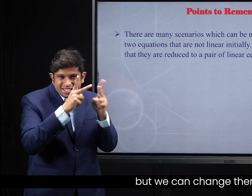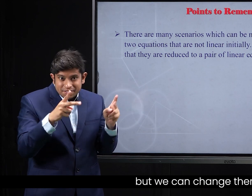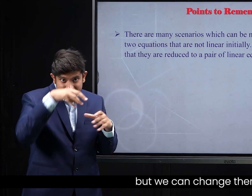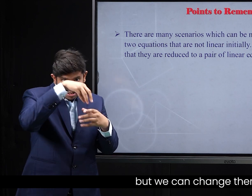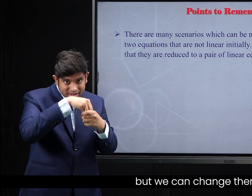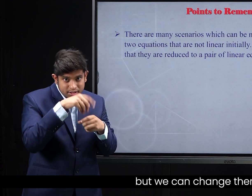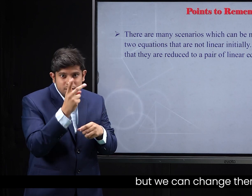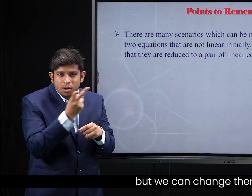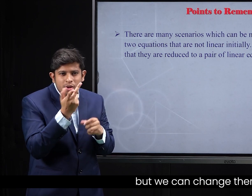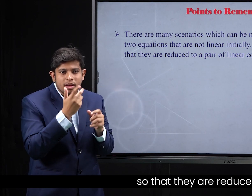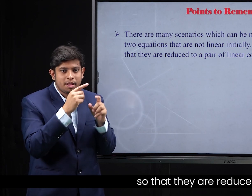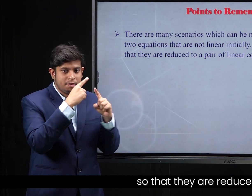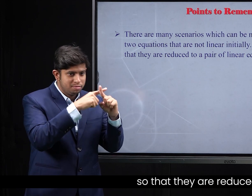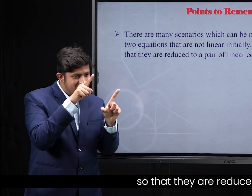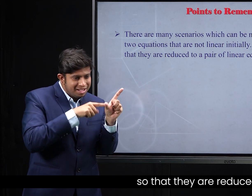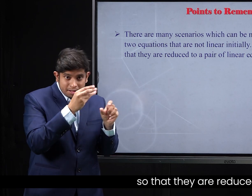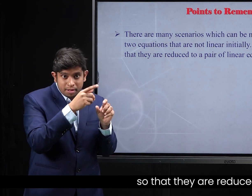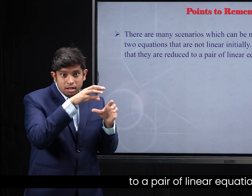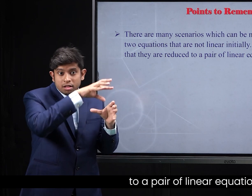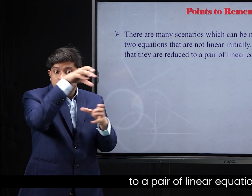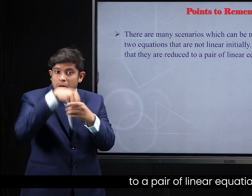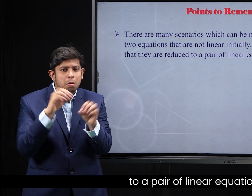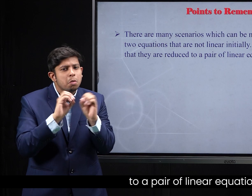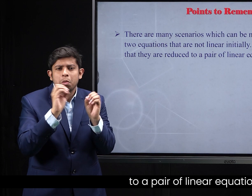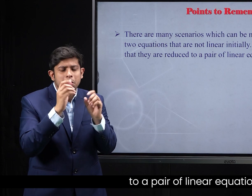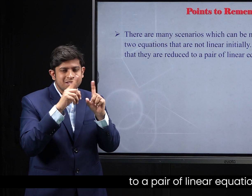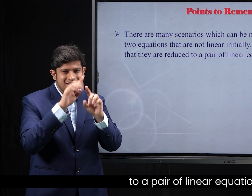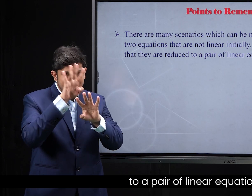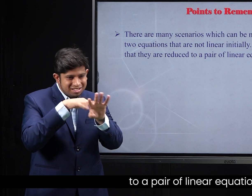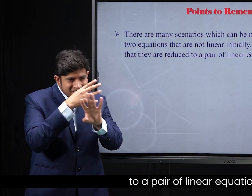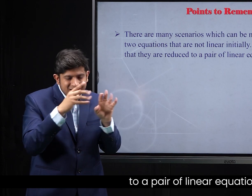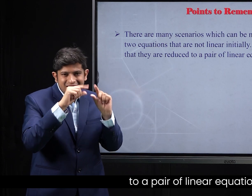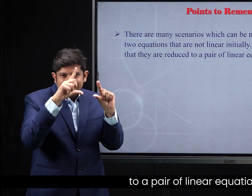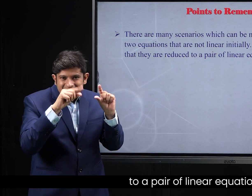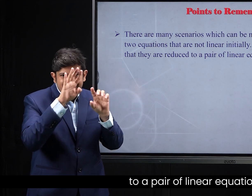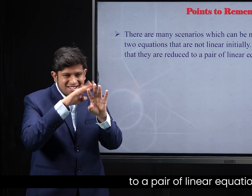But we can change them so that they are reduced to a pair of linear equations.